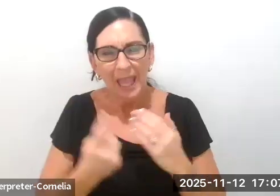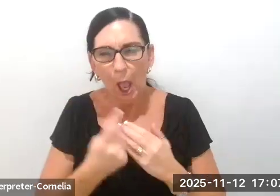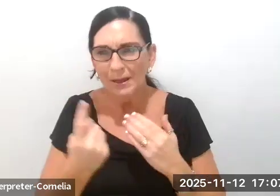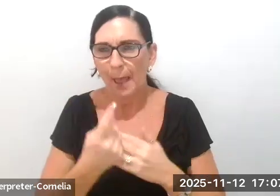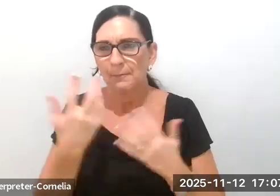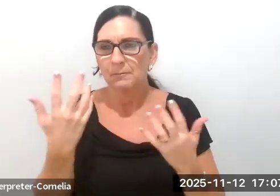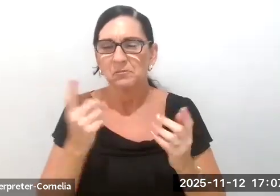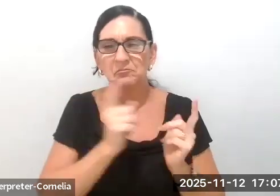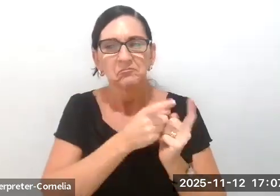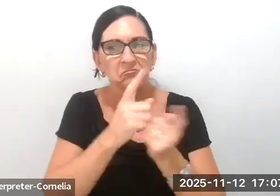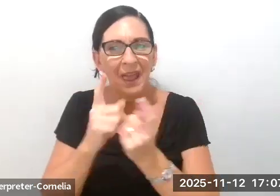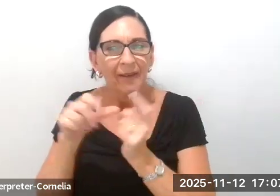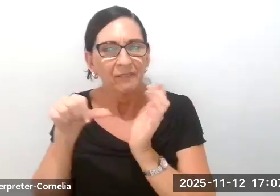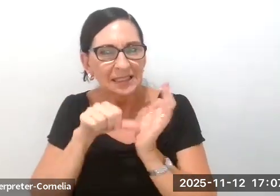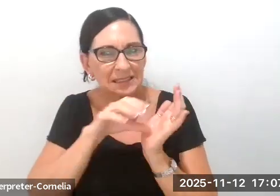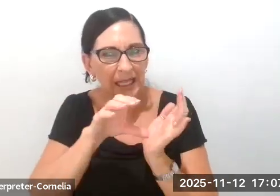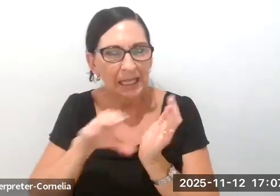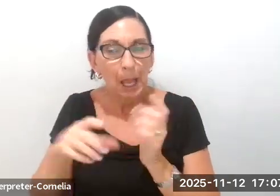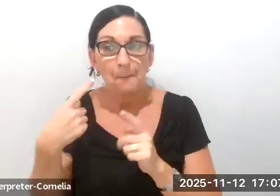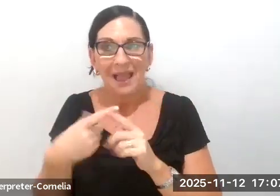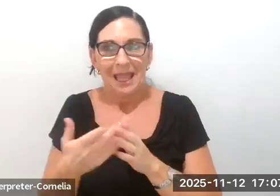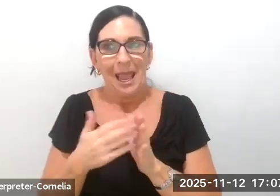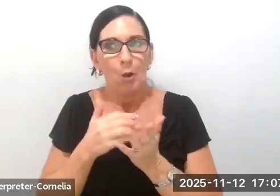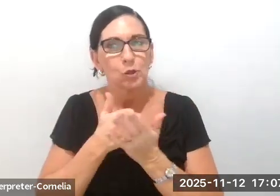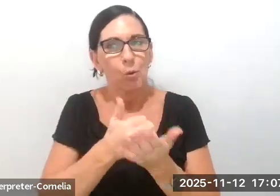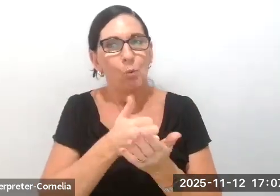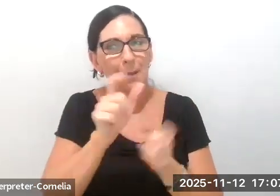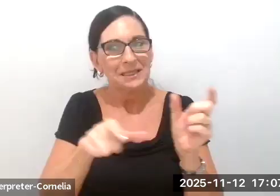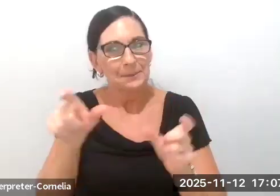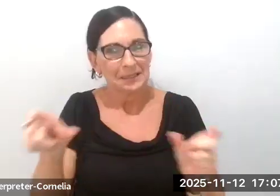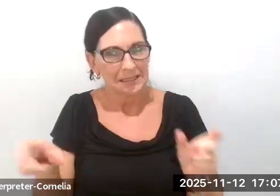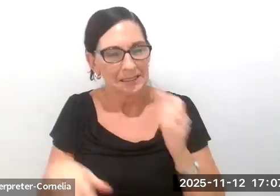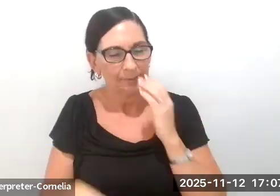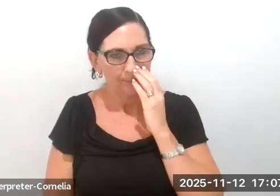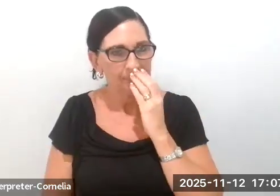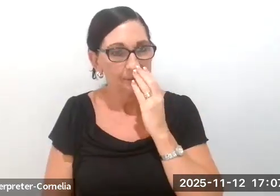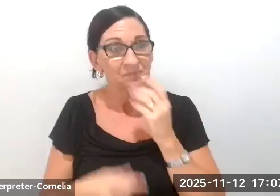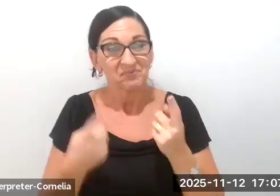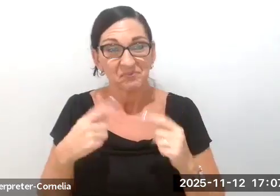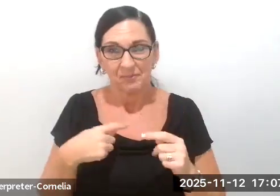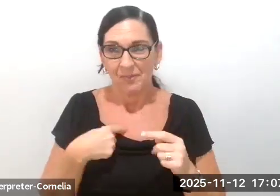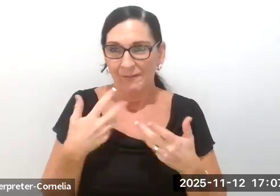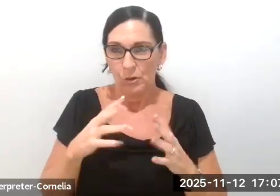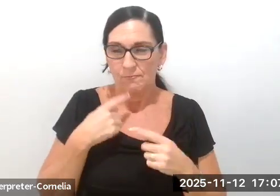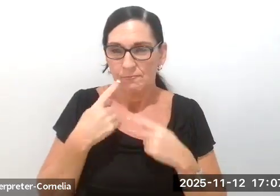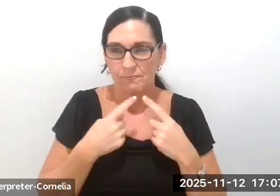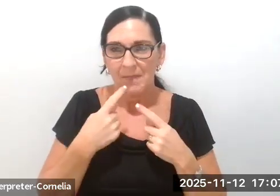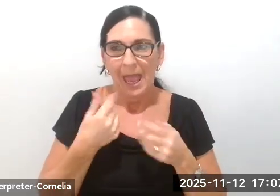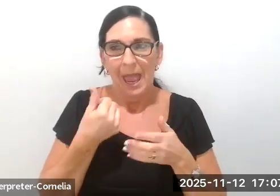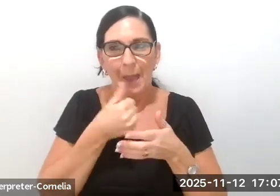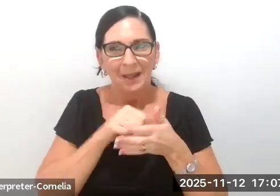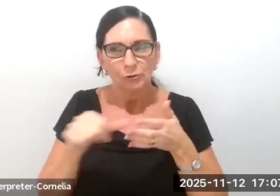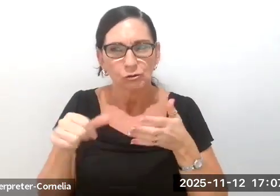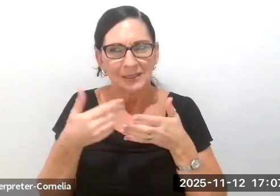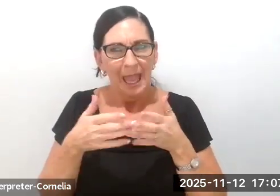available, and how participants will be supported throughout the program. I will also explain how applications will be